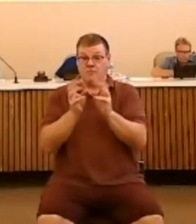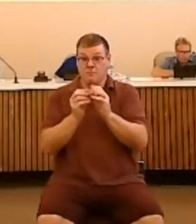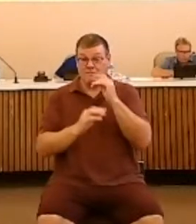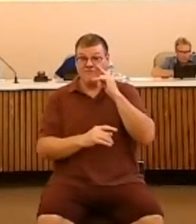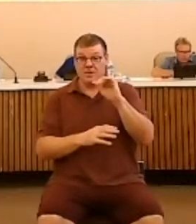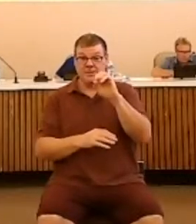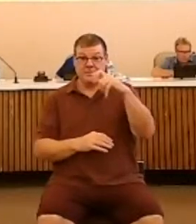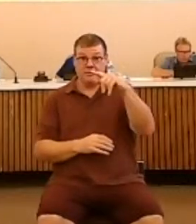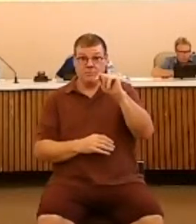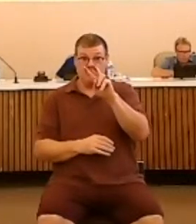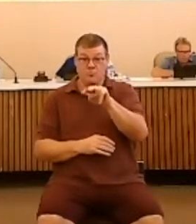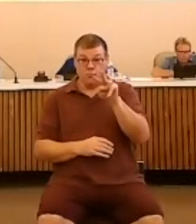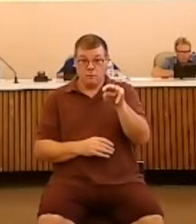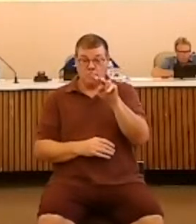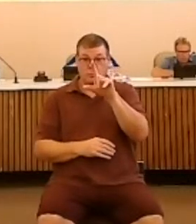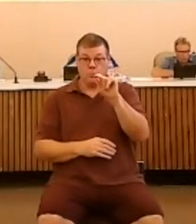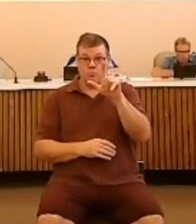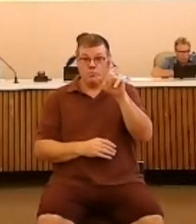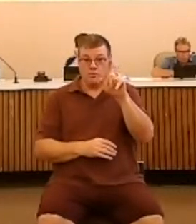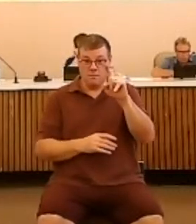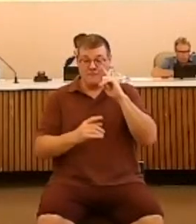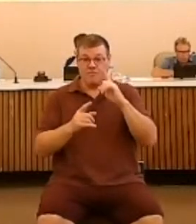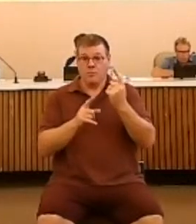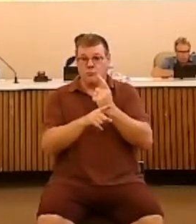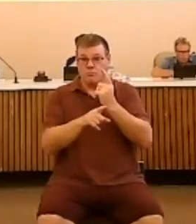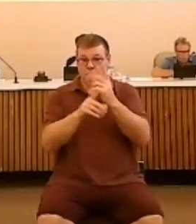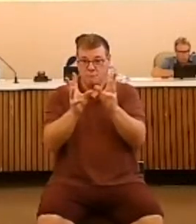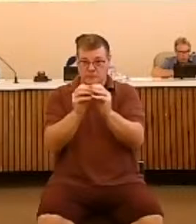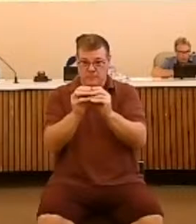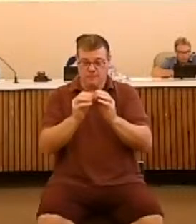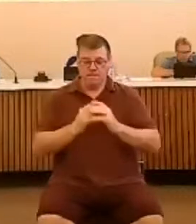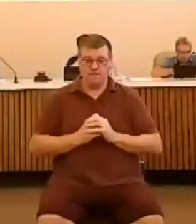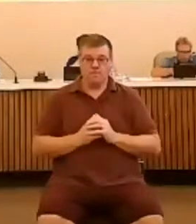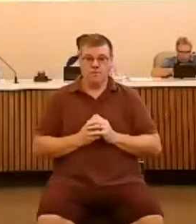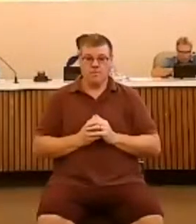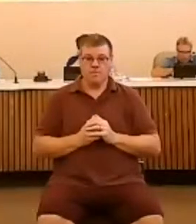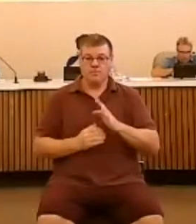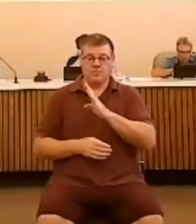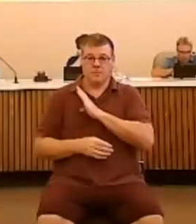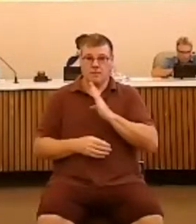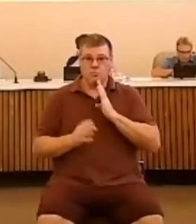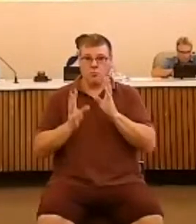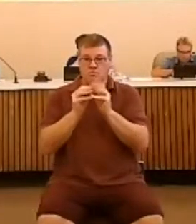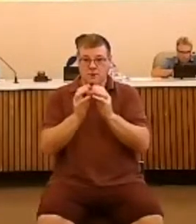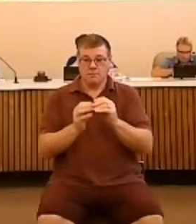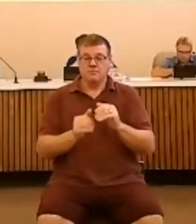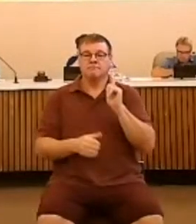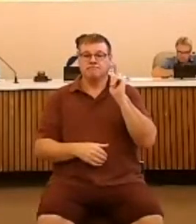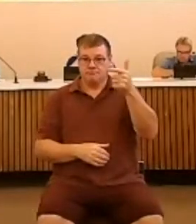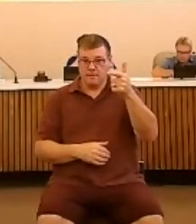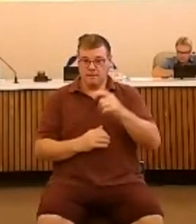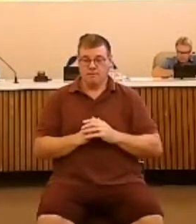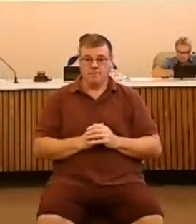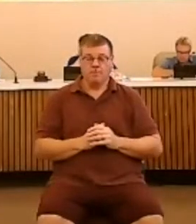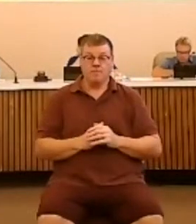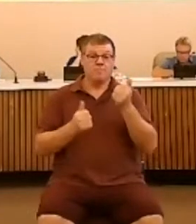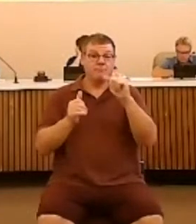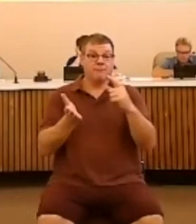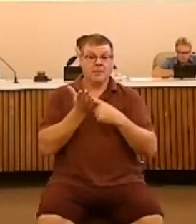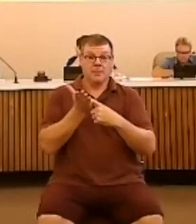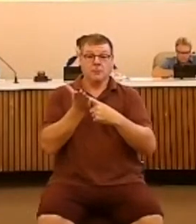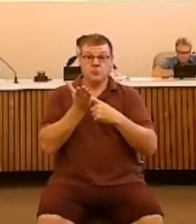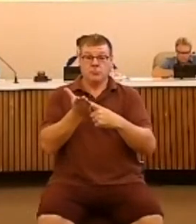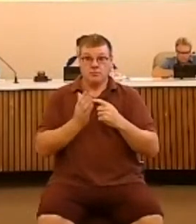September 22nd, 2021 of our regular town board meeting. Second. Any discussion?